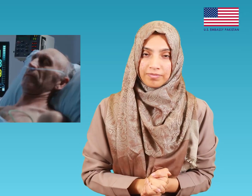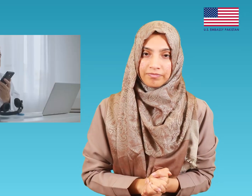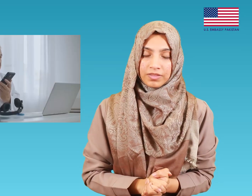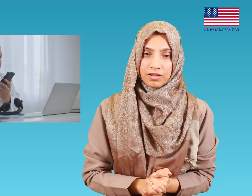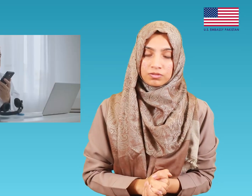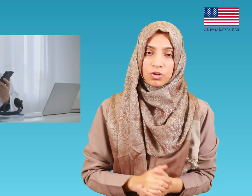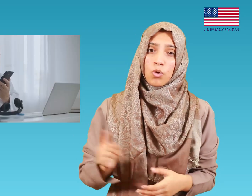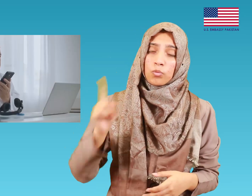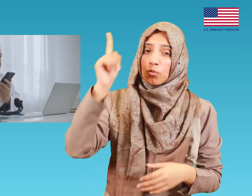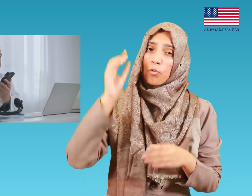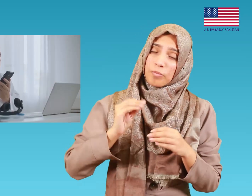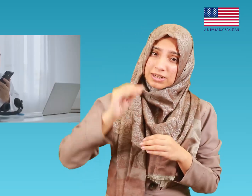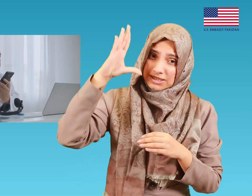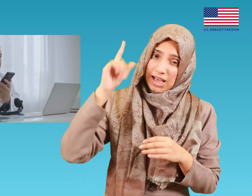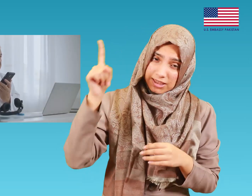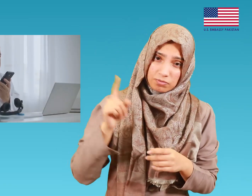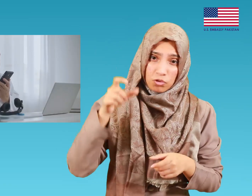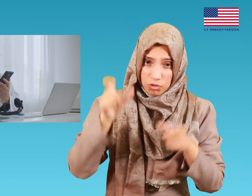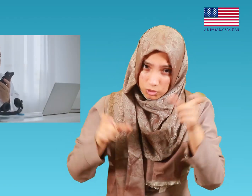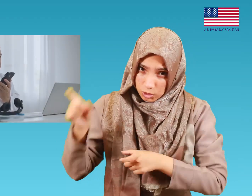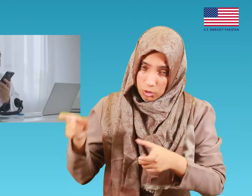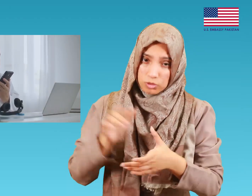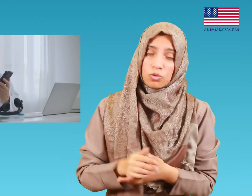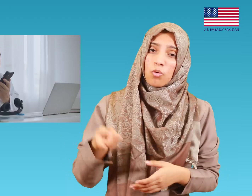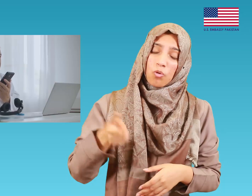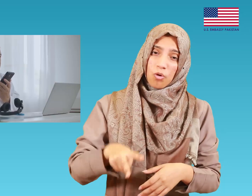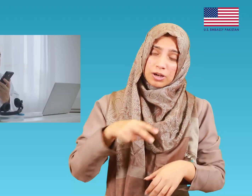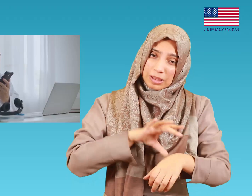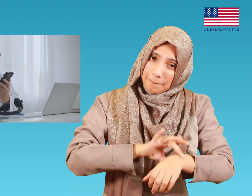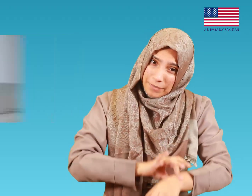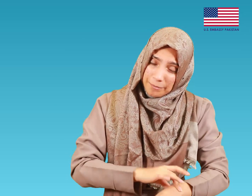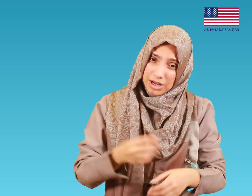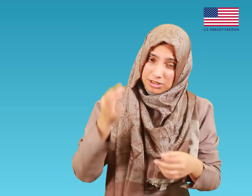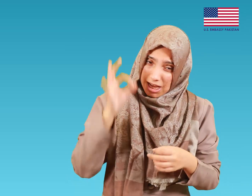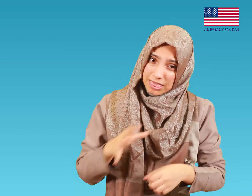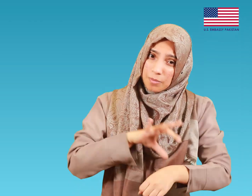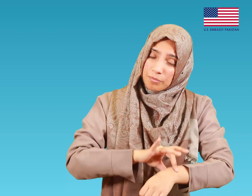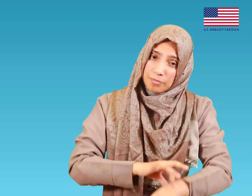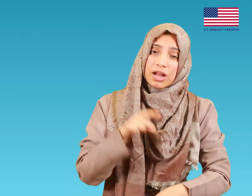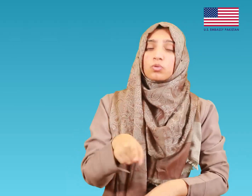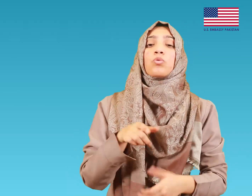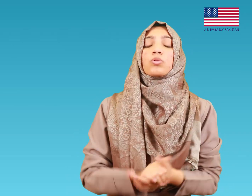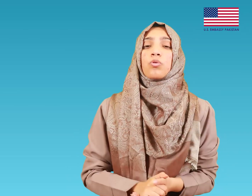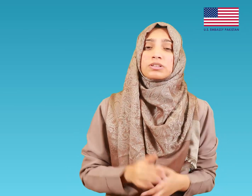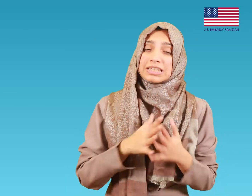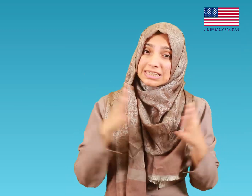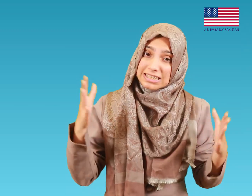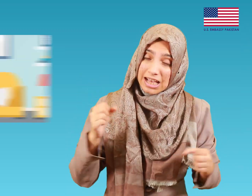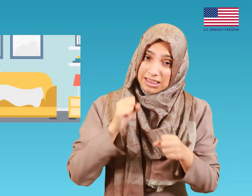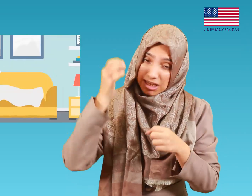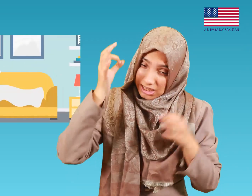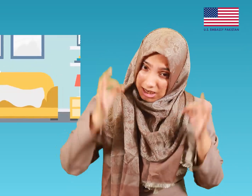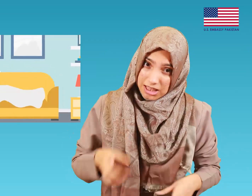Older people and people with many serious medical conditions are the most likely to experience lingering